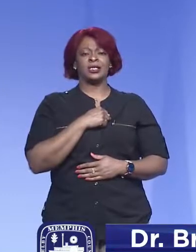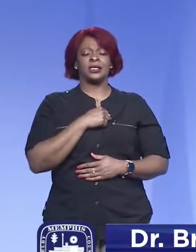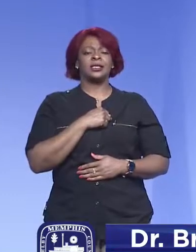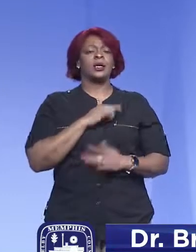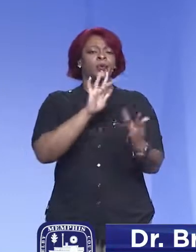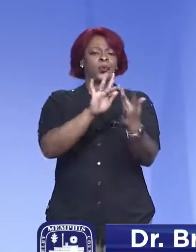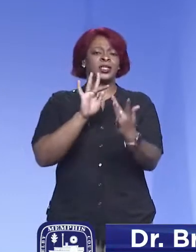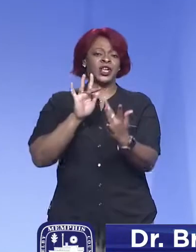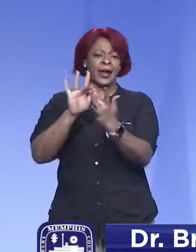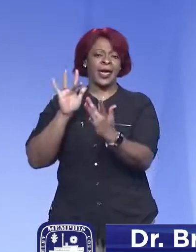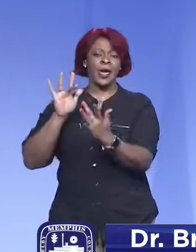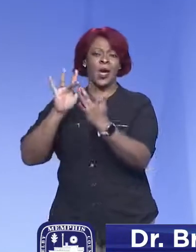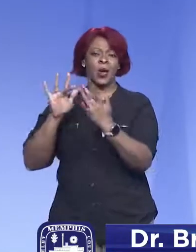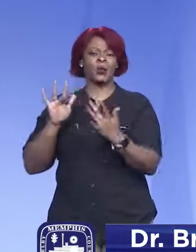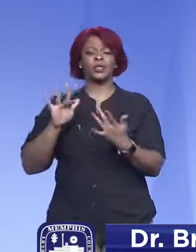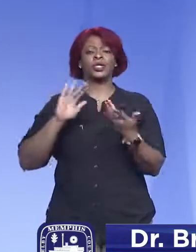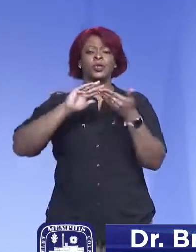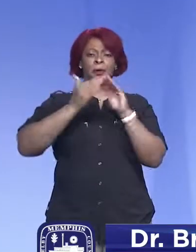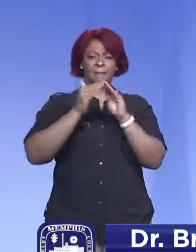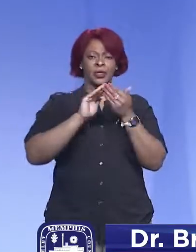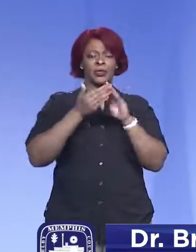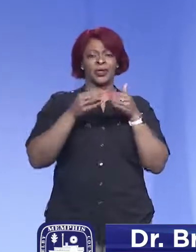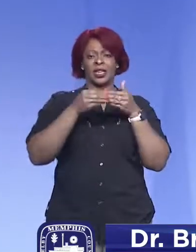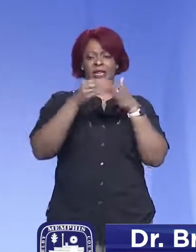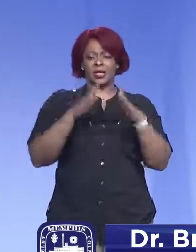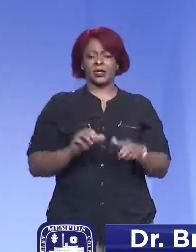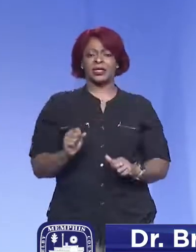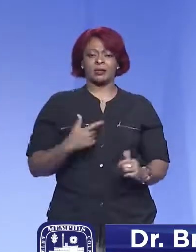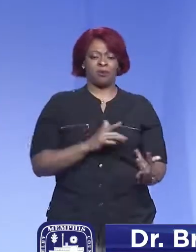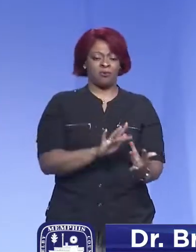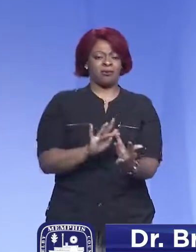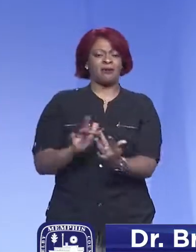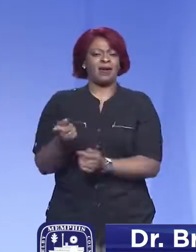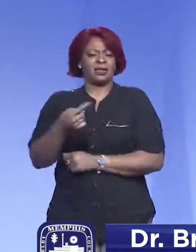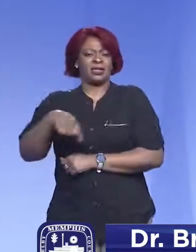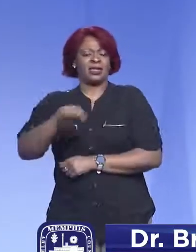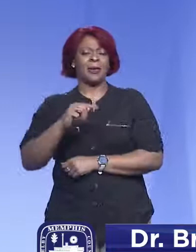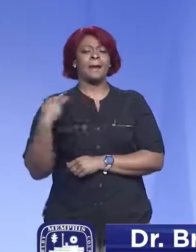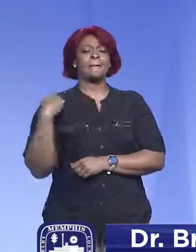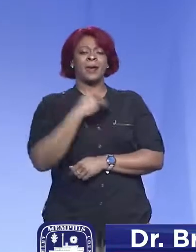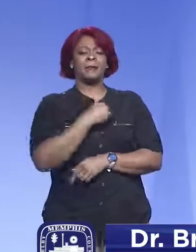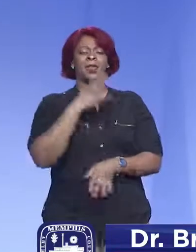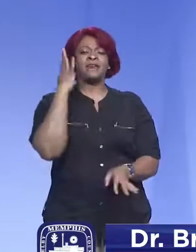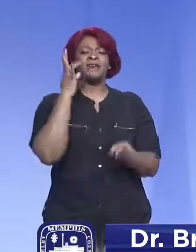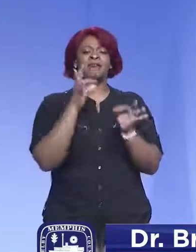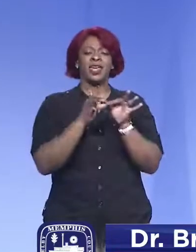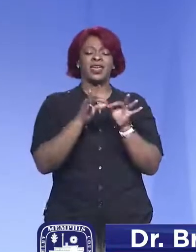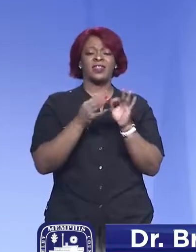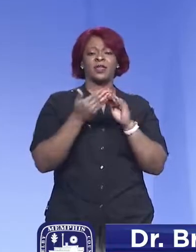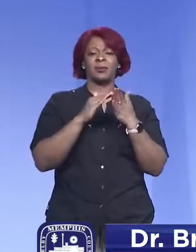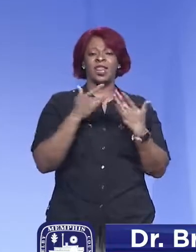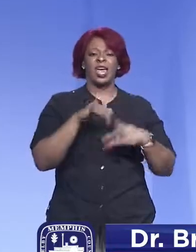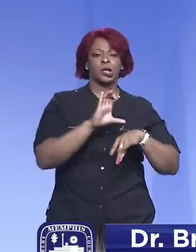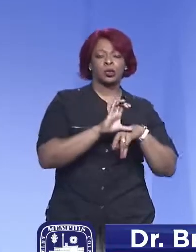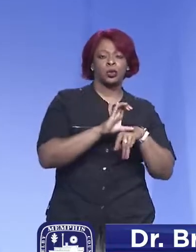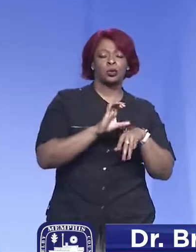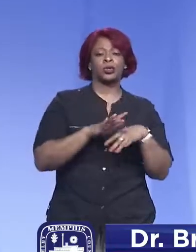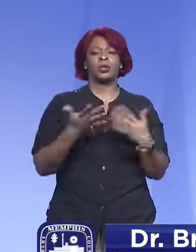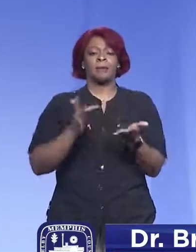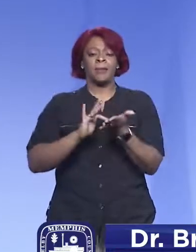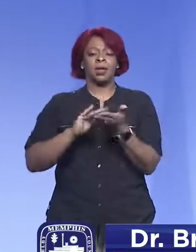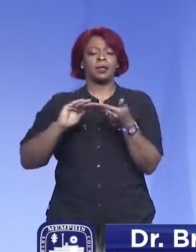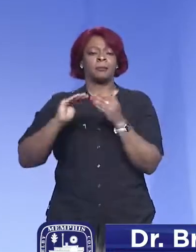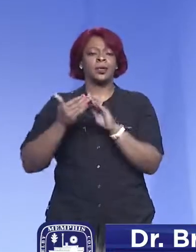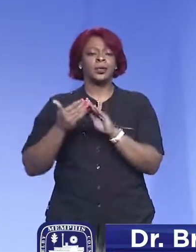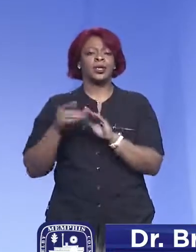reaching out to community leaders, members of the faith community, medical